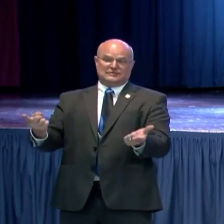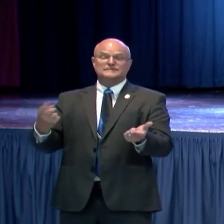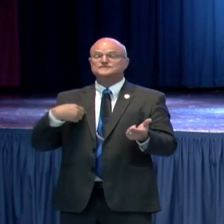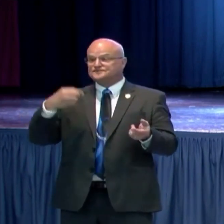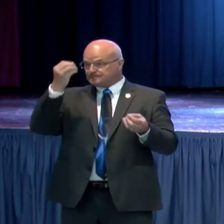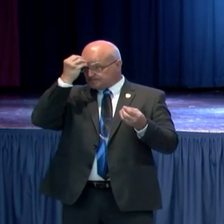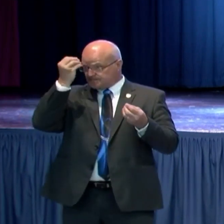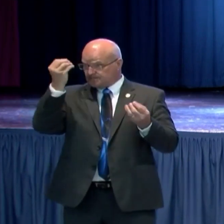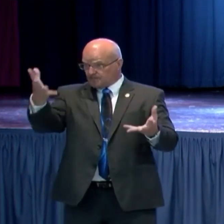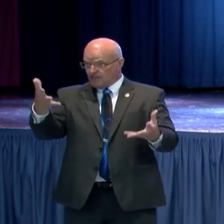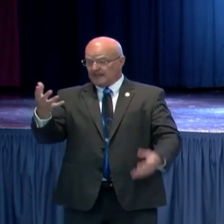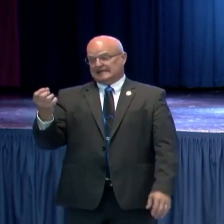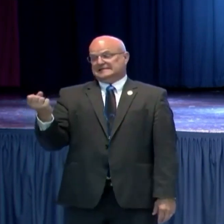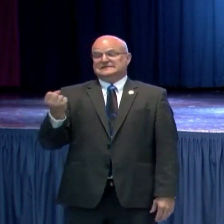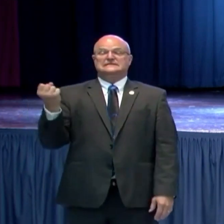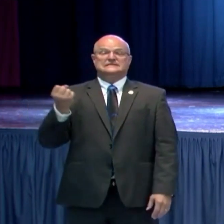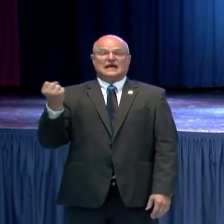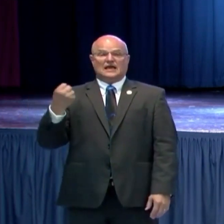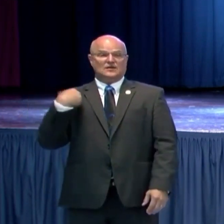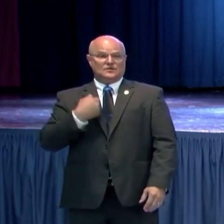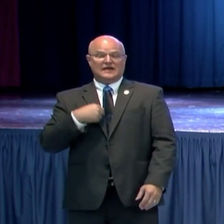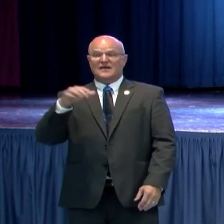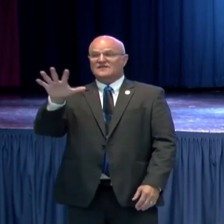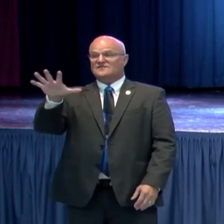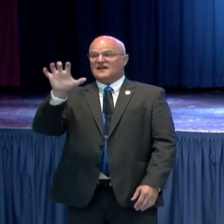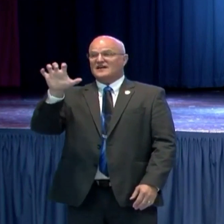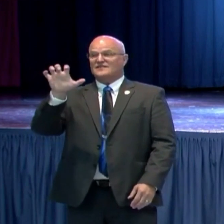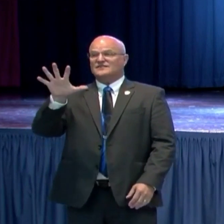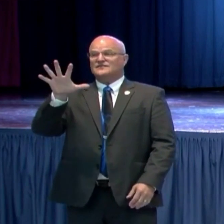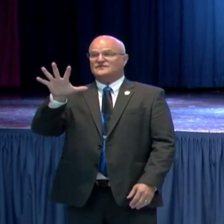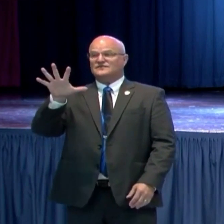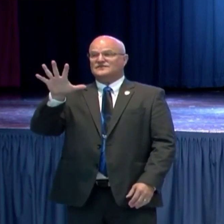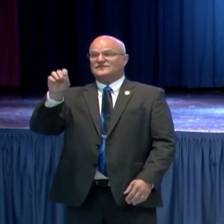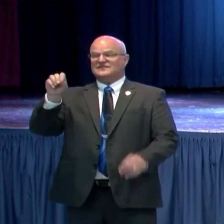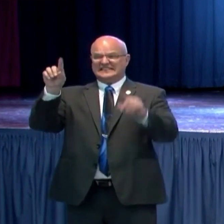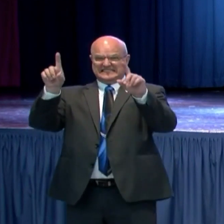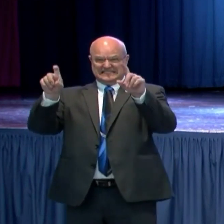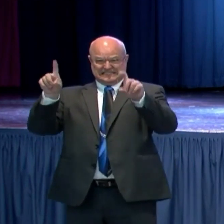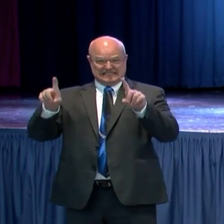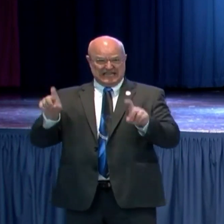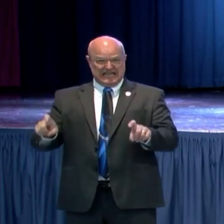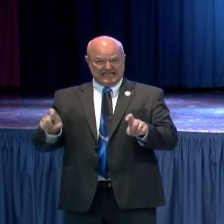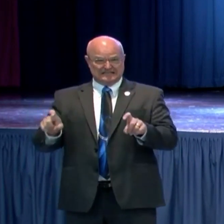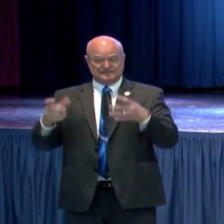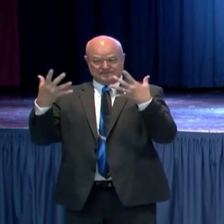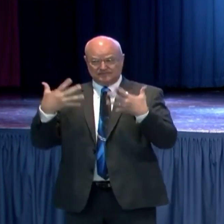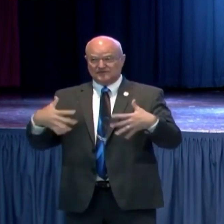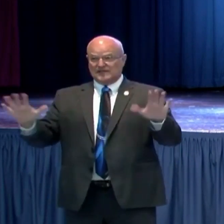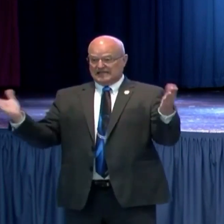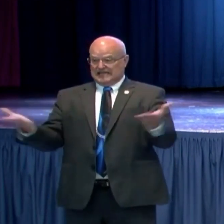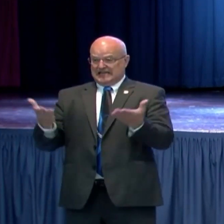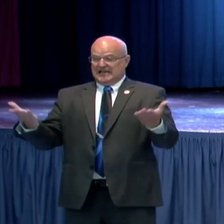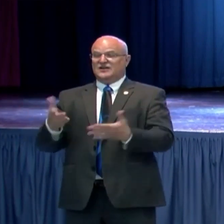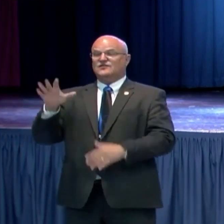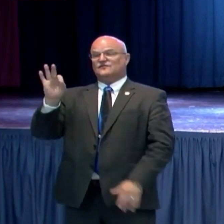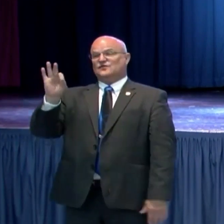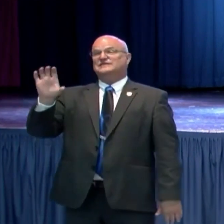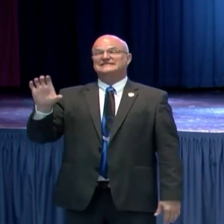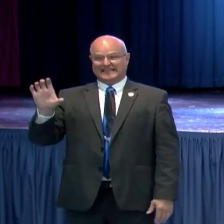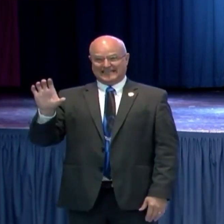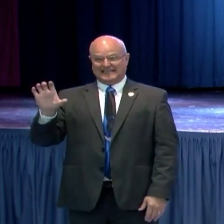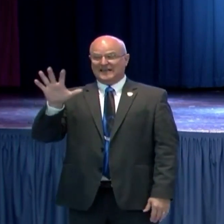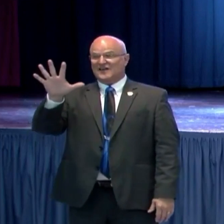everyone that on Saturday, we had 550 tests were done here in Forest City.